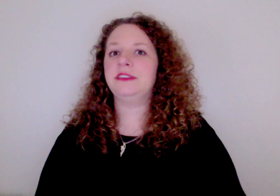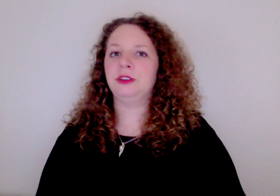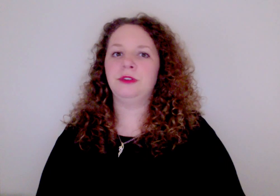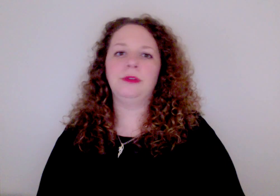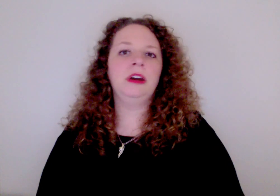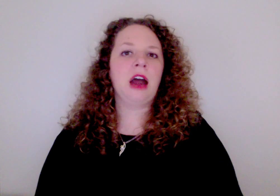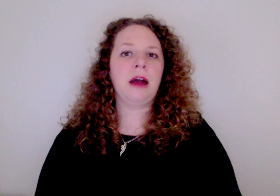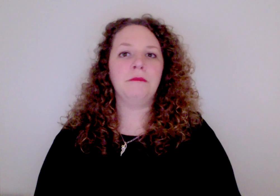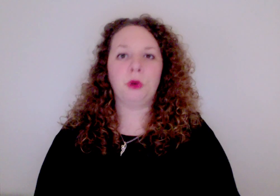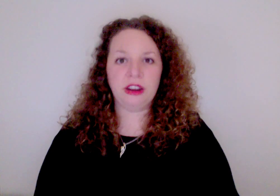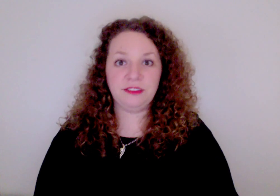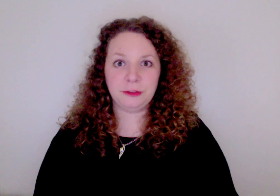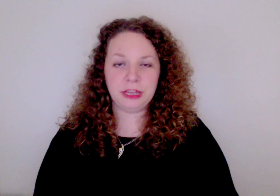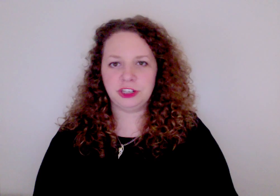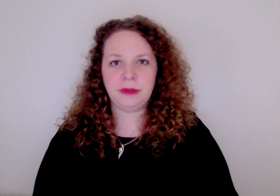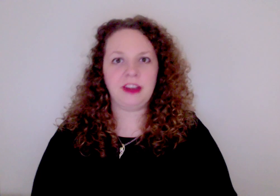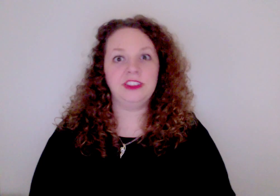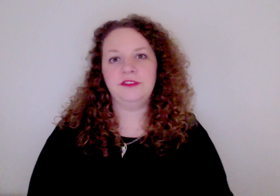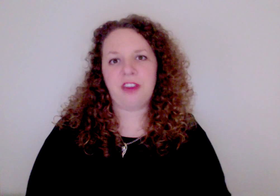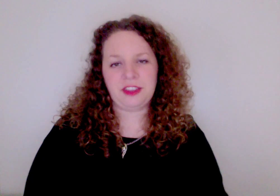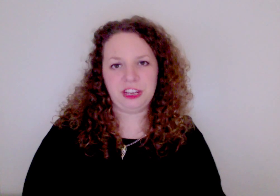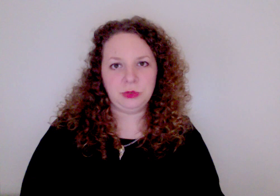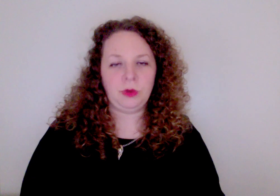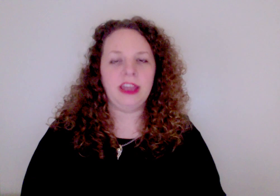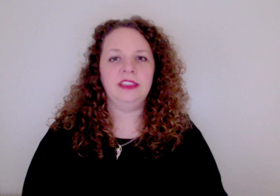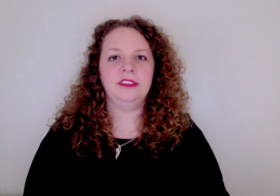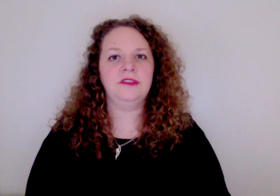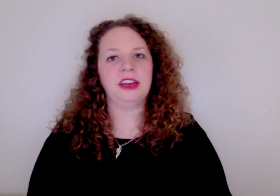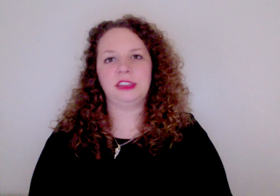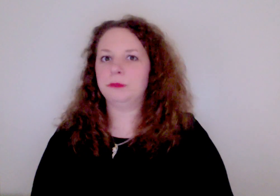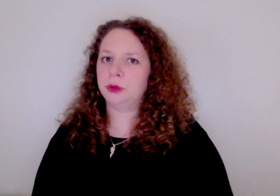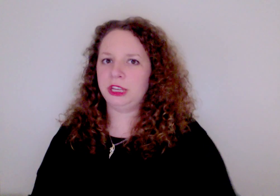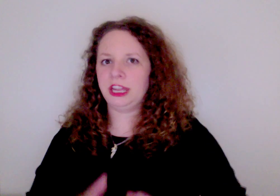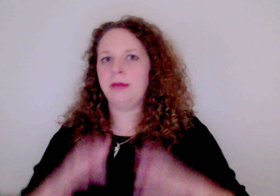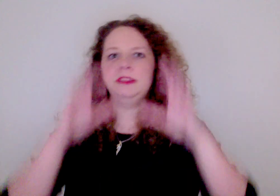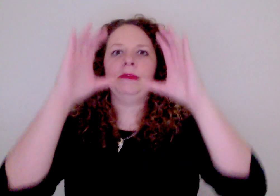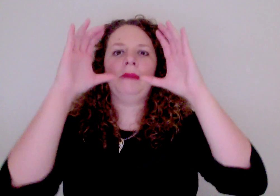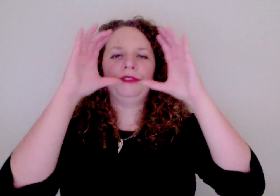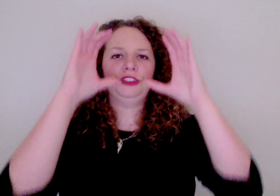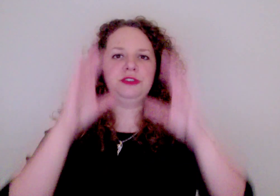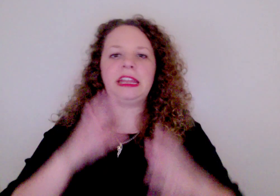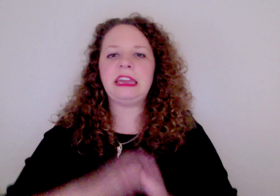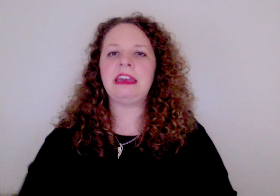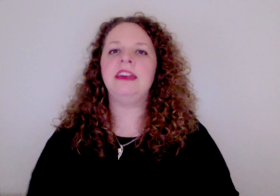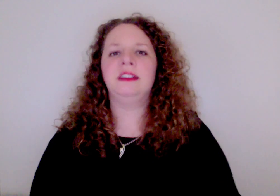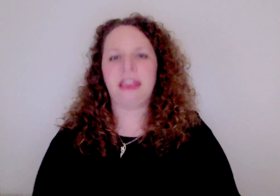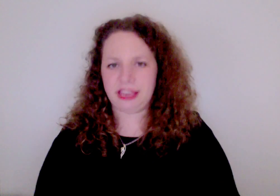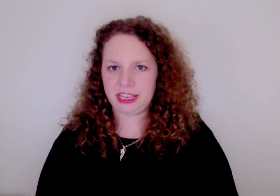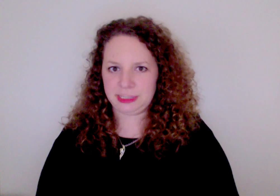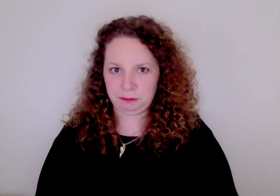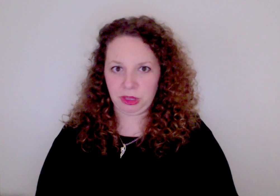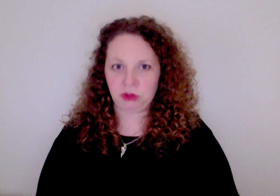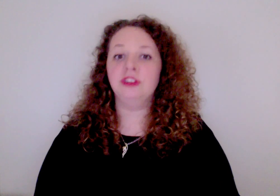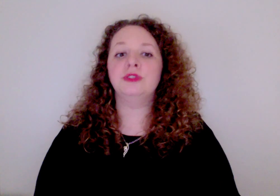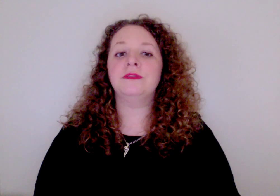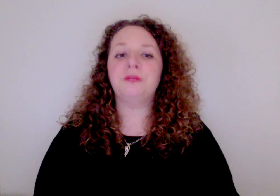you more information about it, the fact that it's white, the fact that I'm putting it up to my mouth to drink it. Okay, it's milk. So for